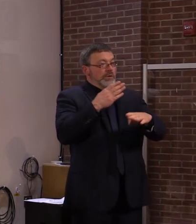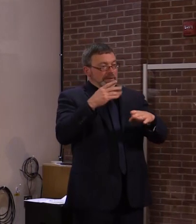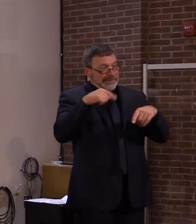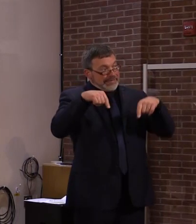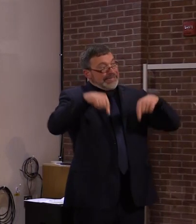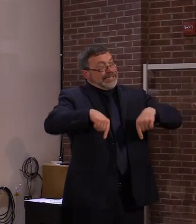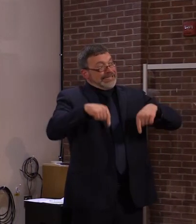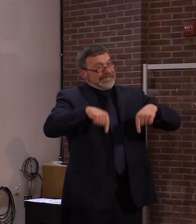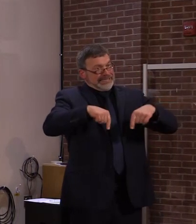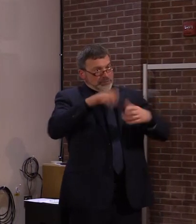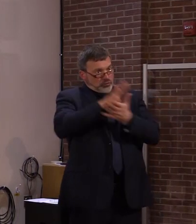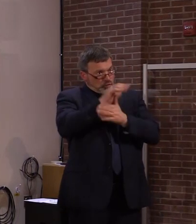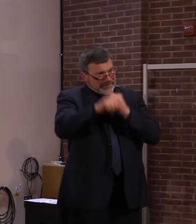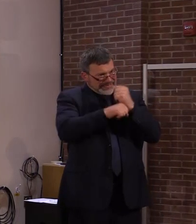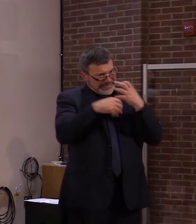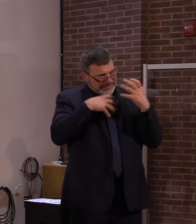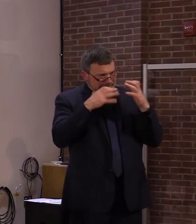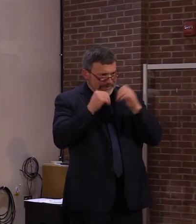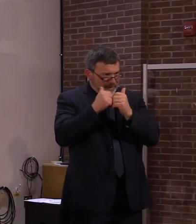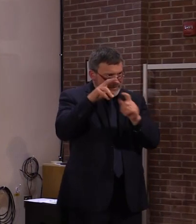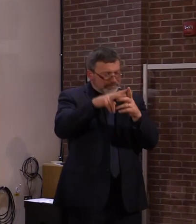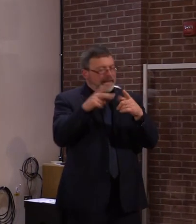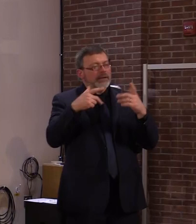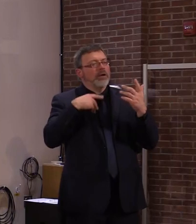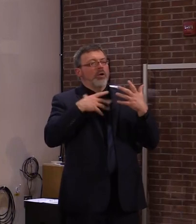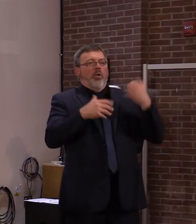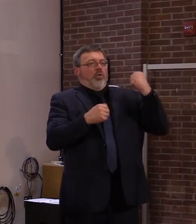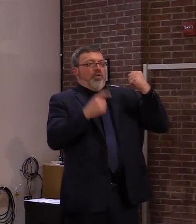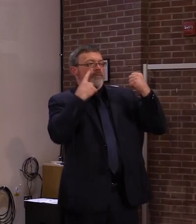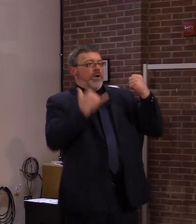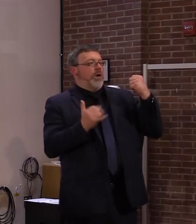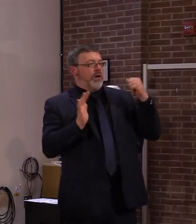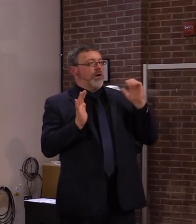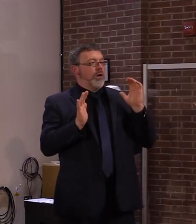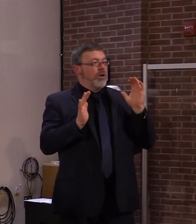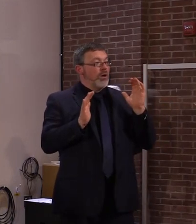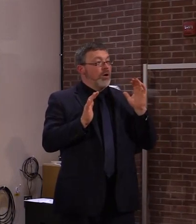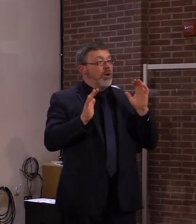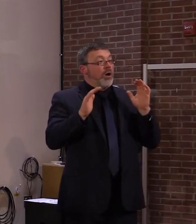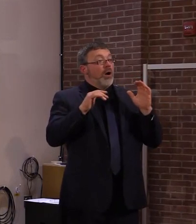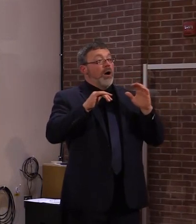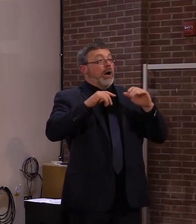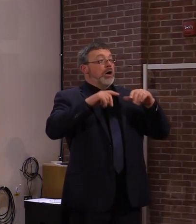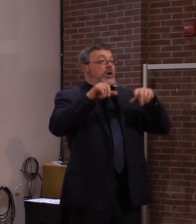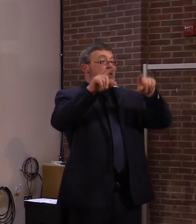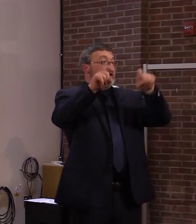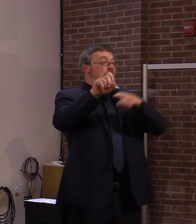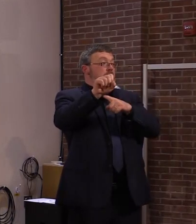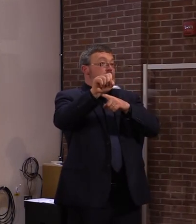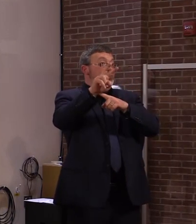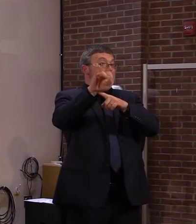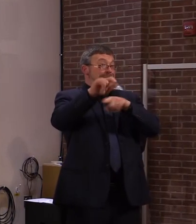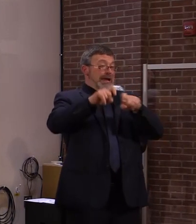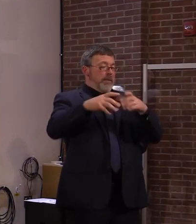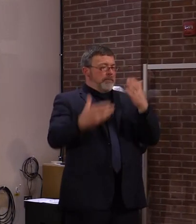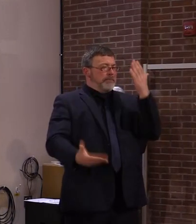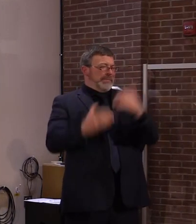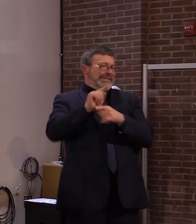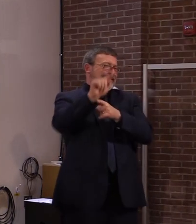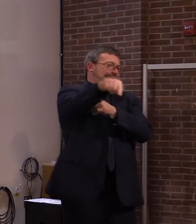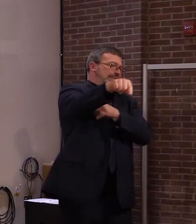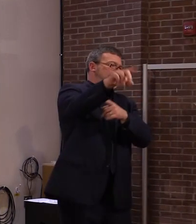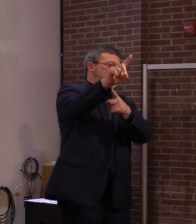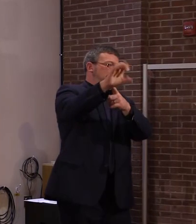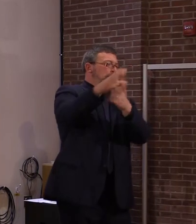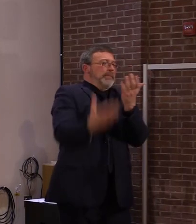But we are planning to launch that survey. I'm not quite sure when we'll do that, perhaps in the month of December. But when we do have the results, we